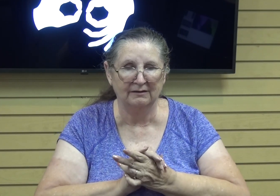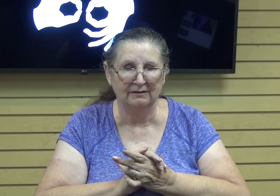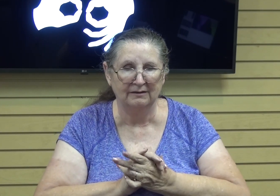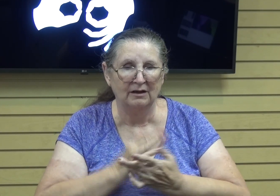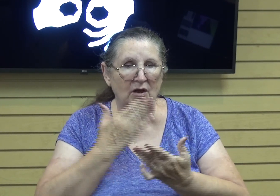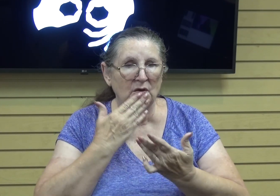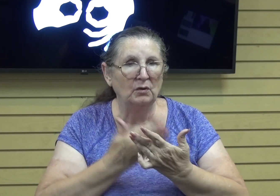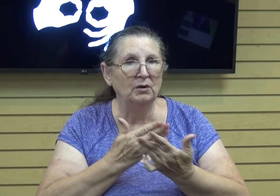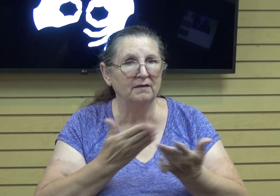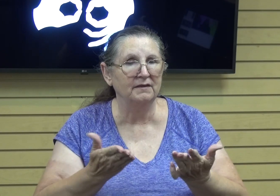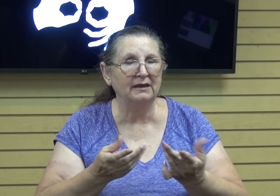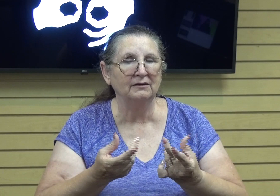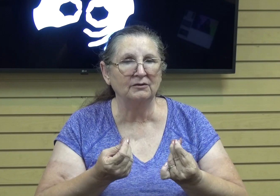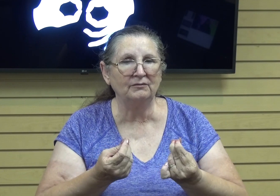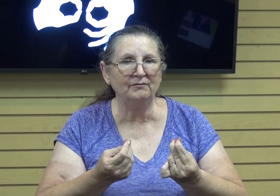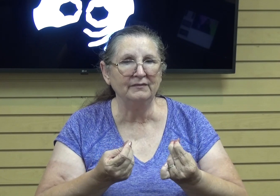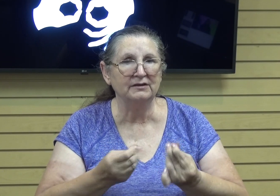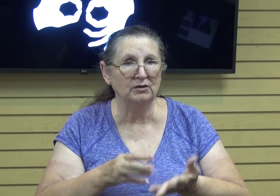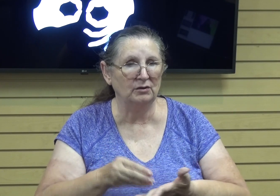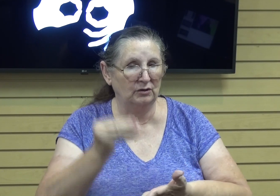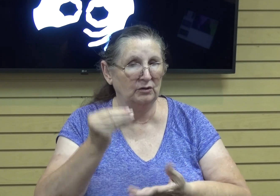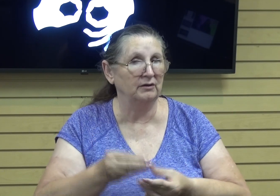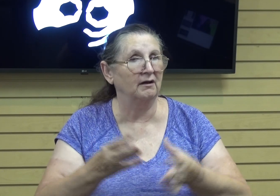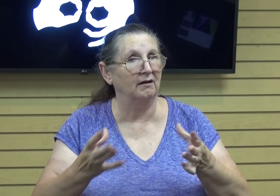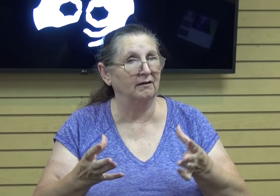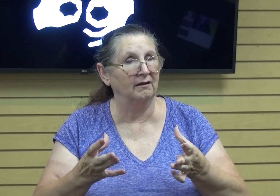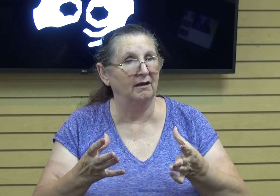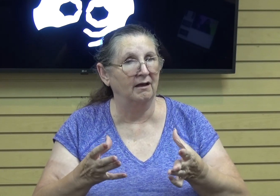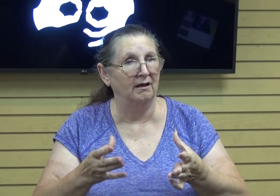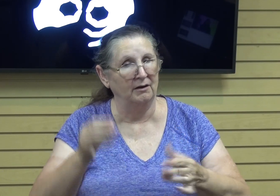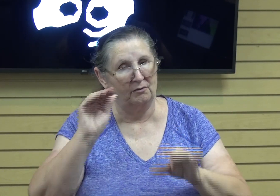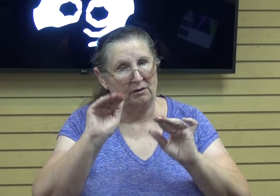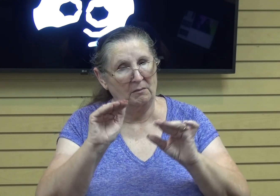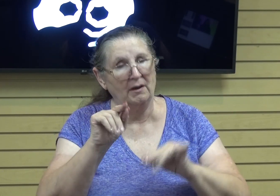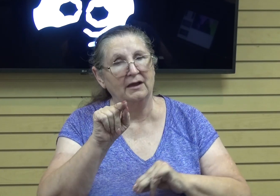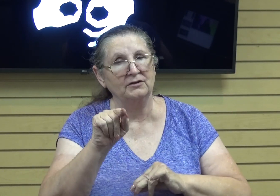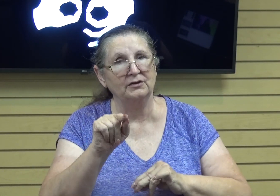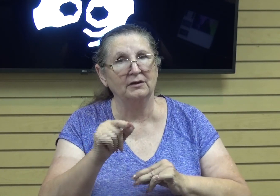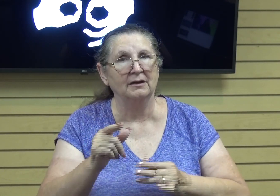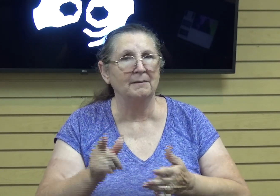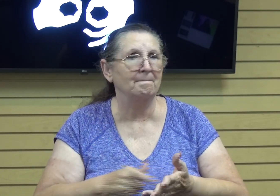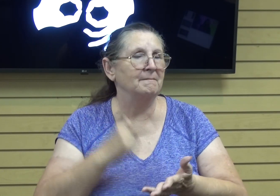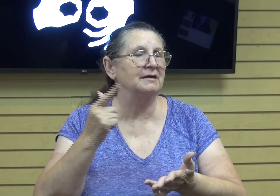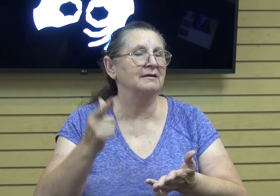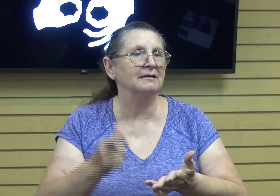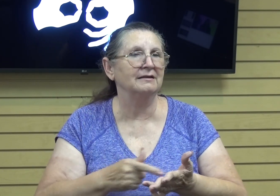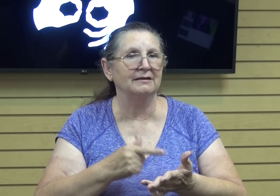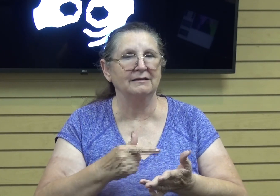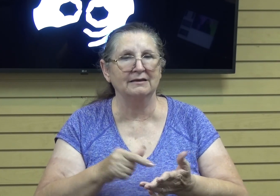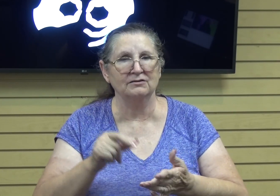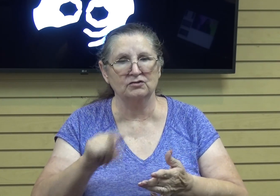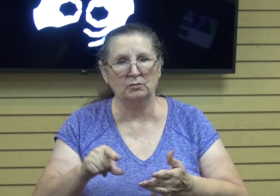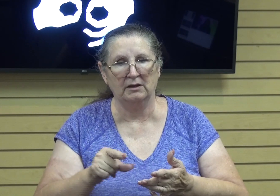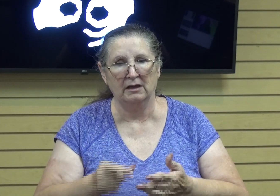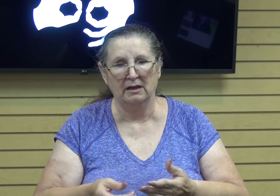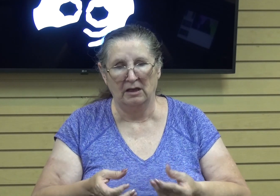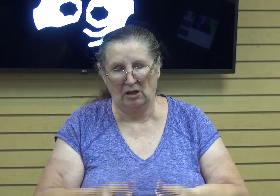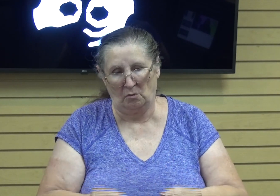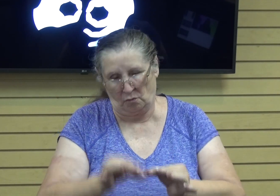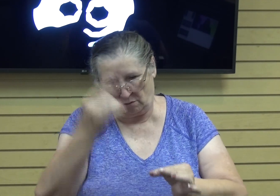do. You're going to learn a lot, and you're going to be reminded of so many things that they should be important to us if they